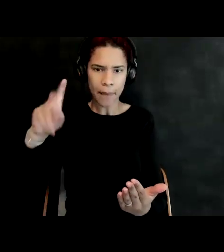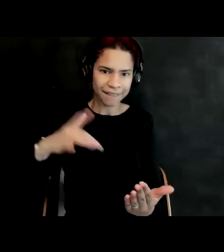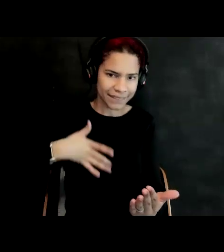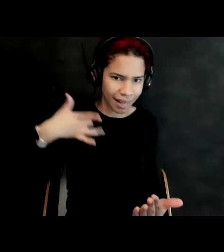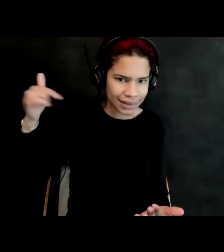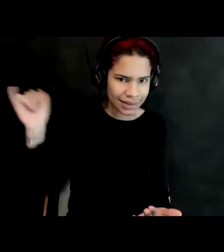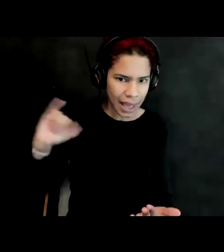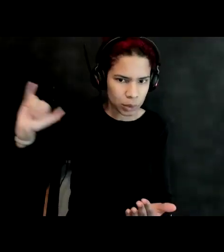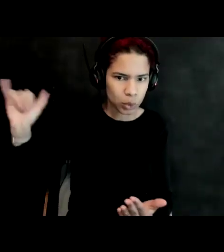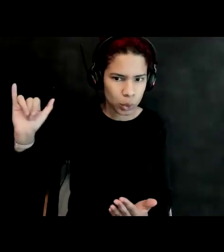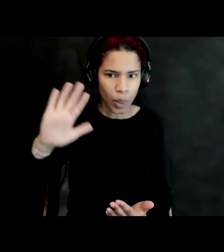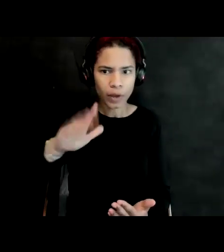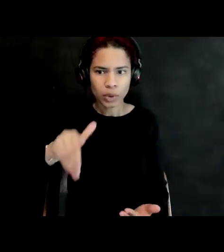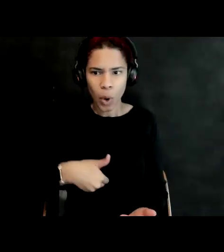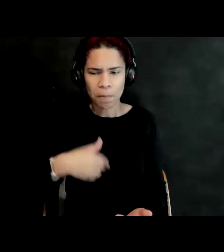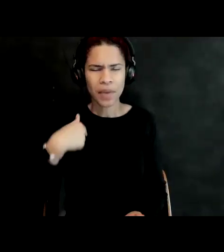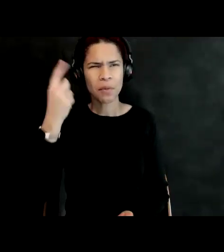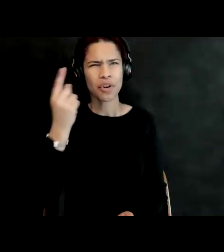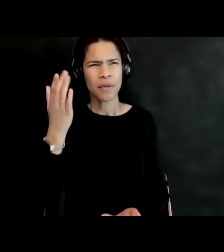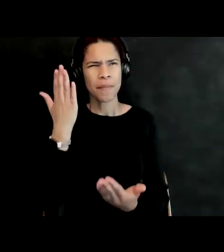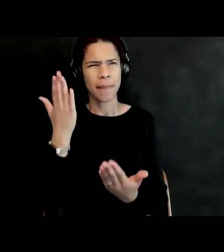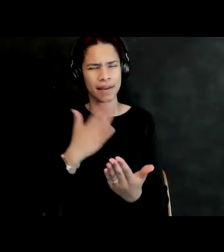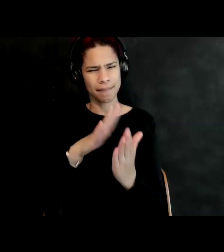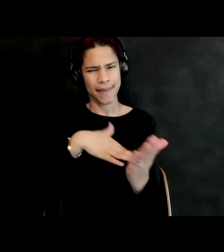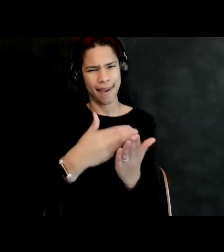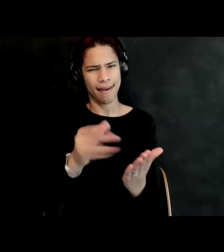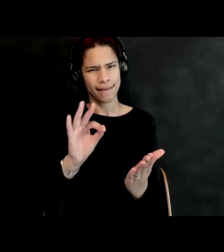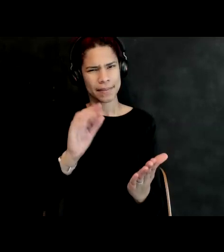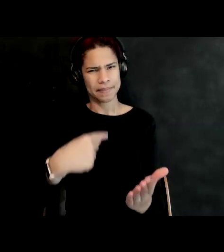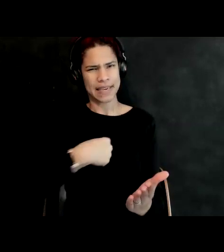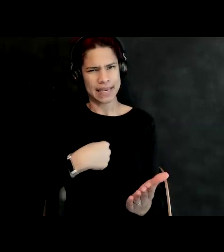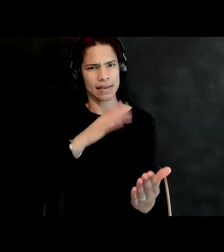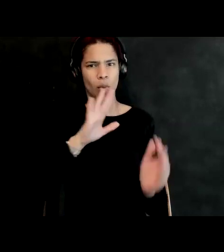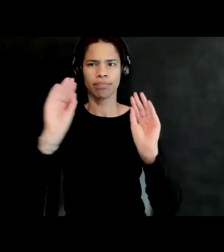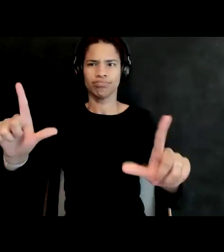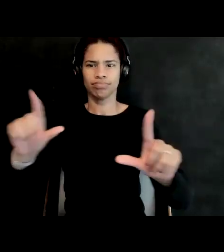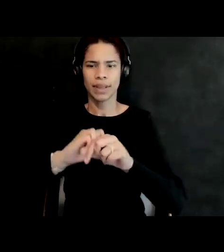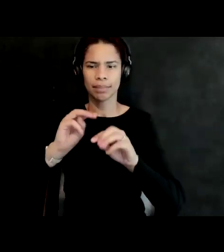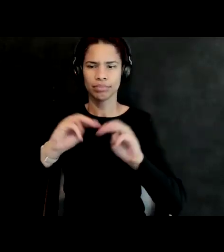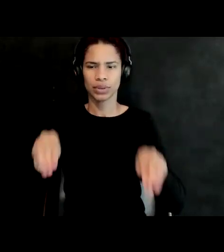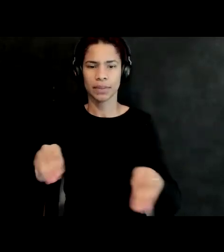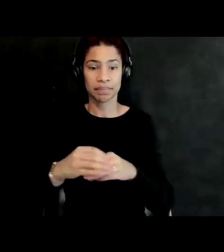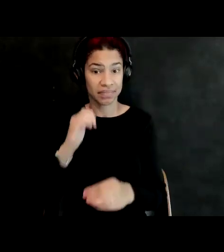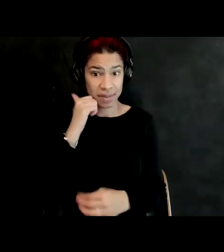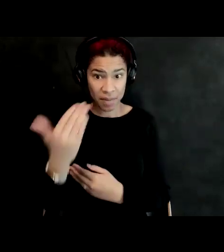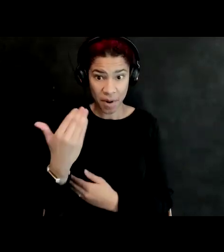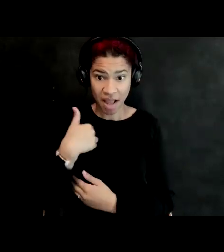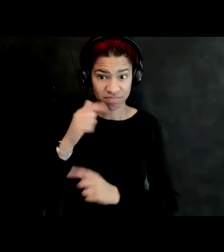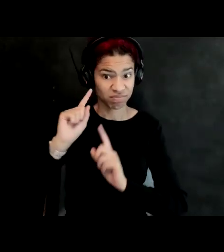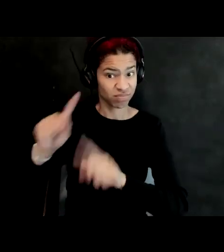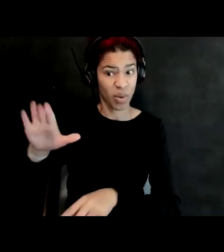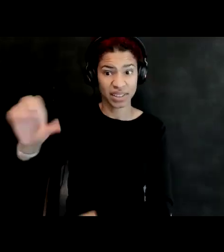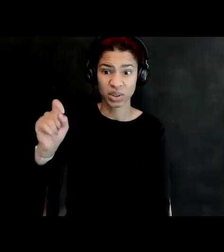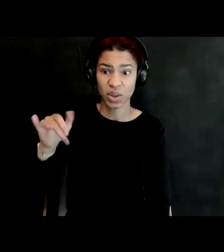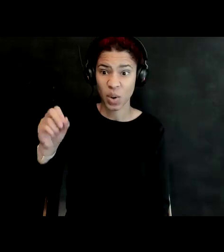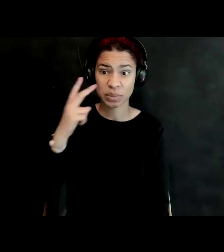I'll end up in a museum someday. Tomorrow morning, I'm going to his studio and see what happens. I can't wait to